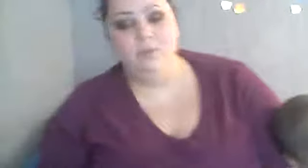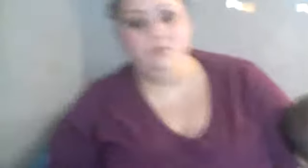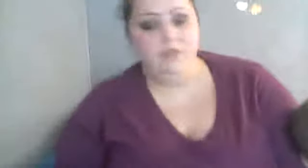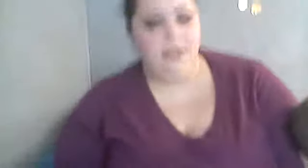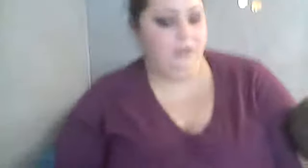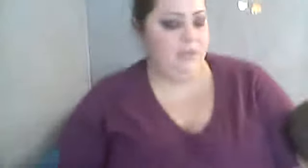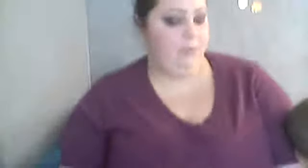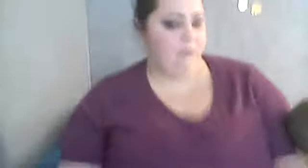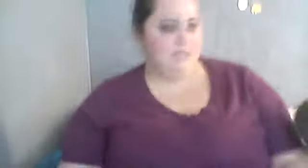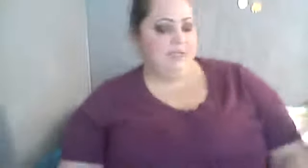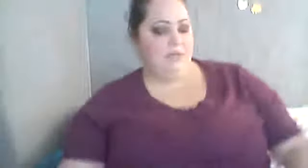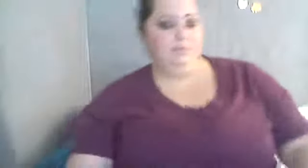move, honey. Let mommy stand up.